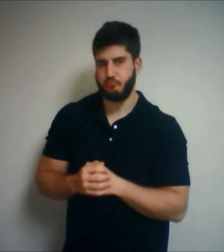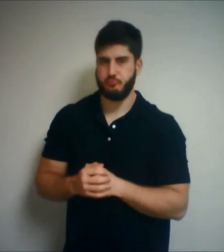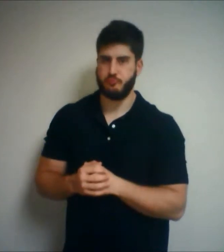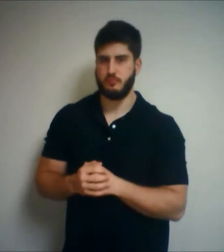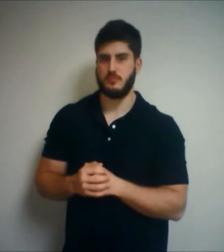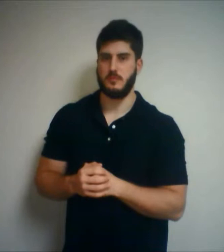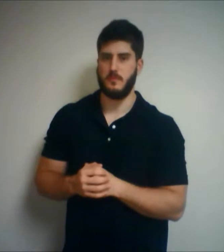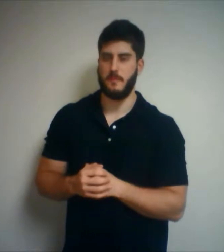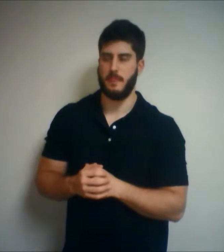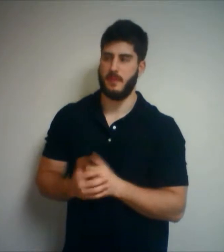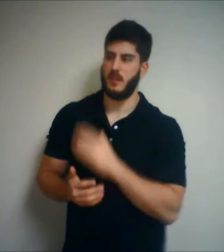say their last name.